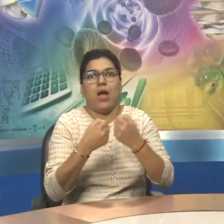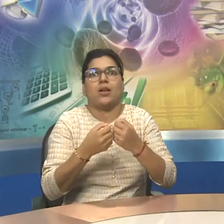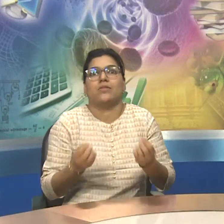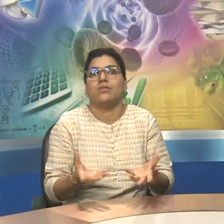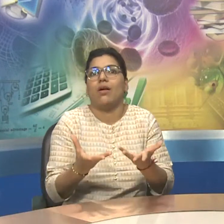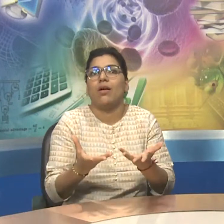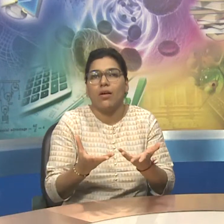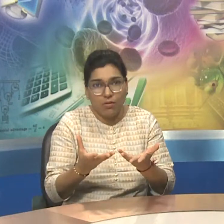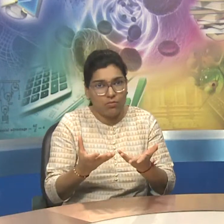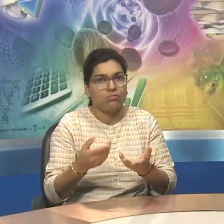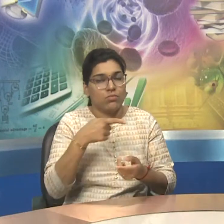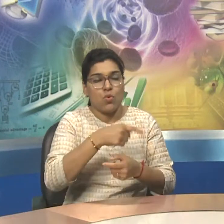and